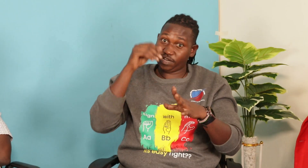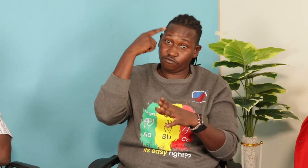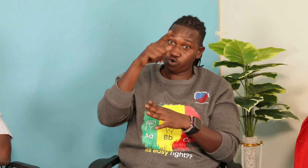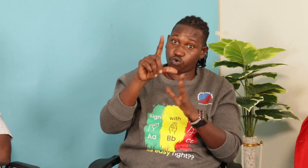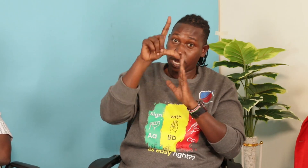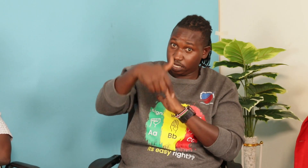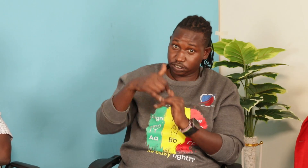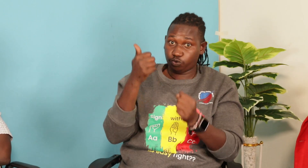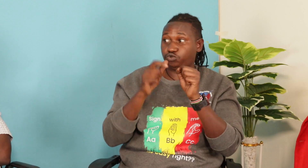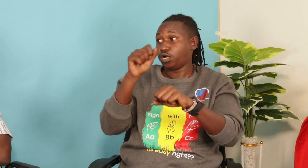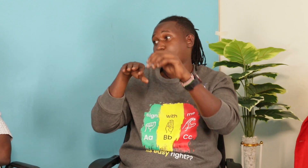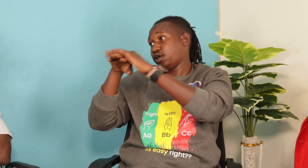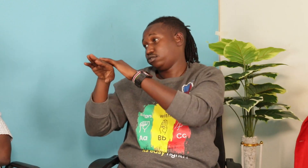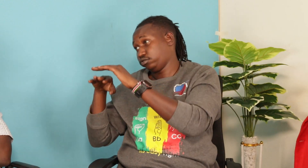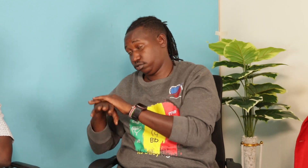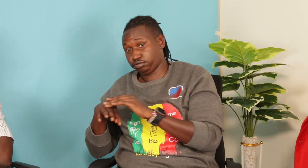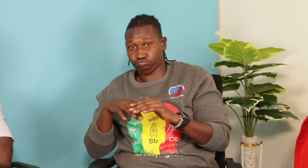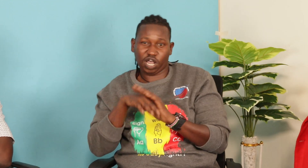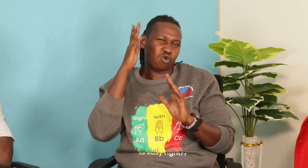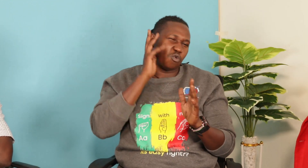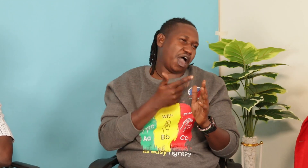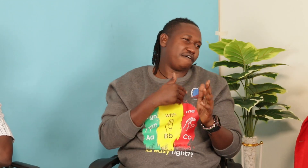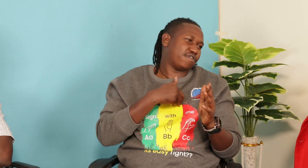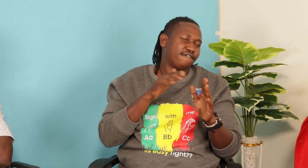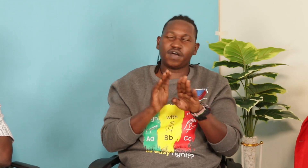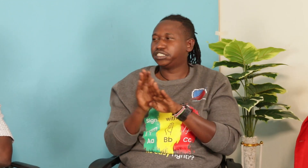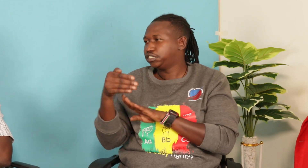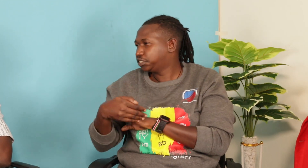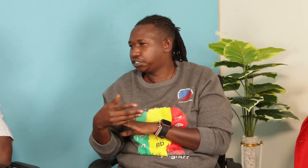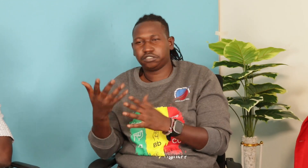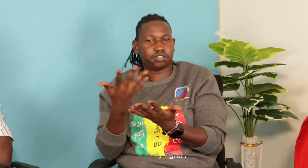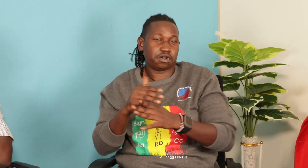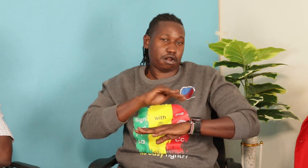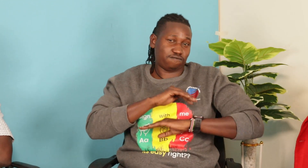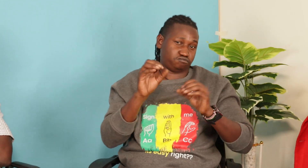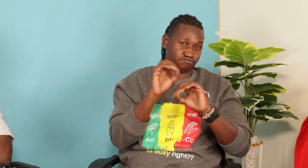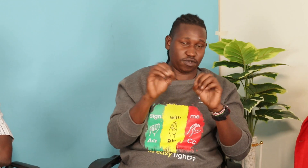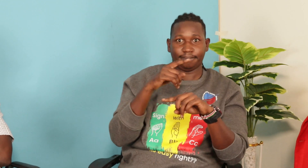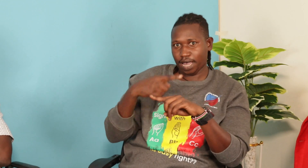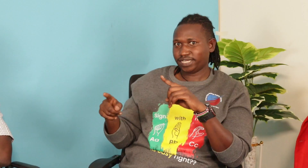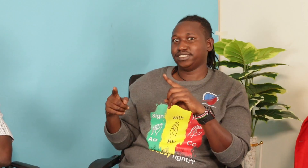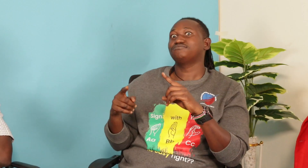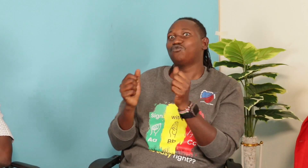organizations that you may, pick by yourself, where you can access where maybe we